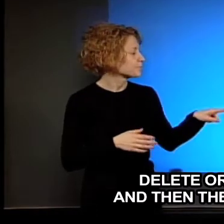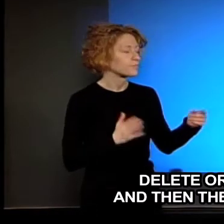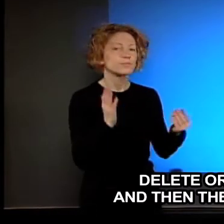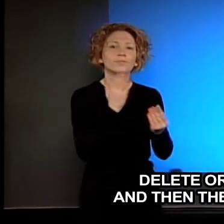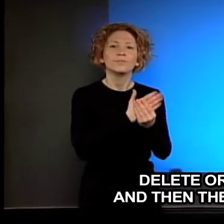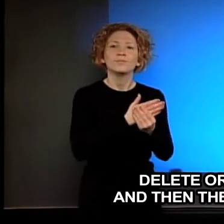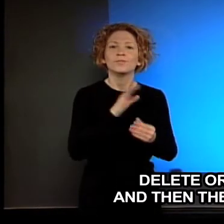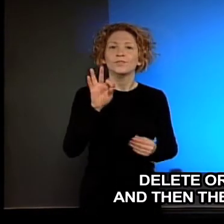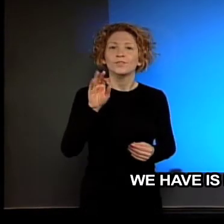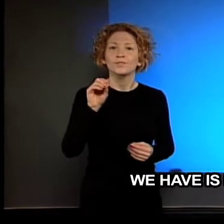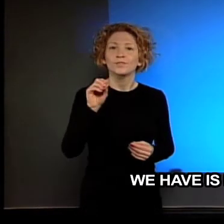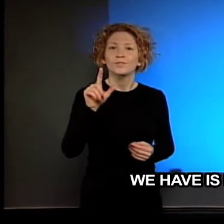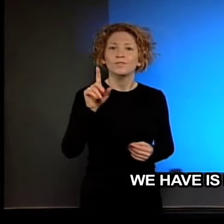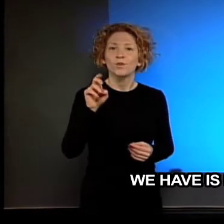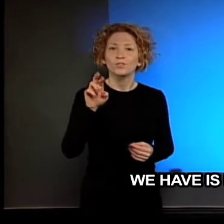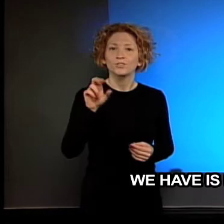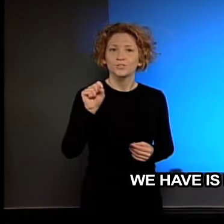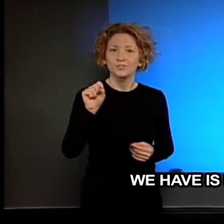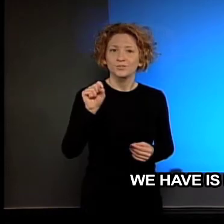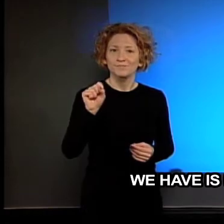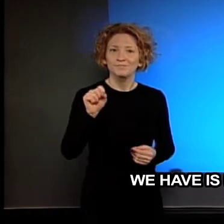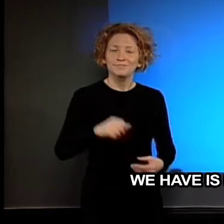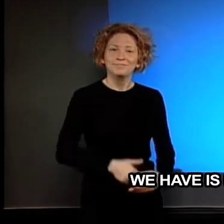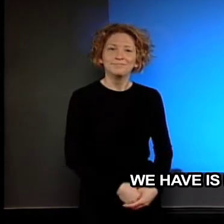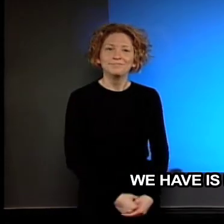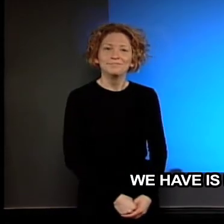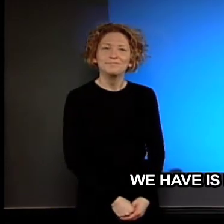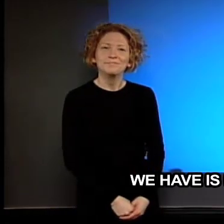And then the last one we have is folders.